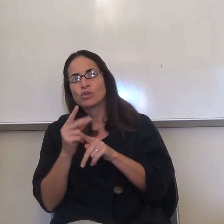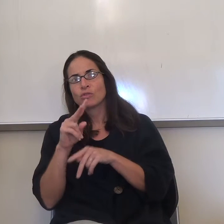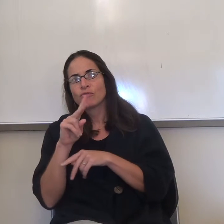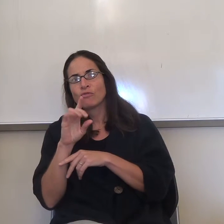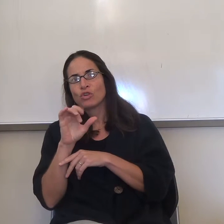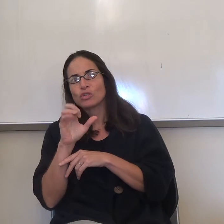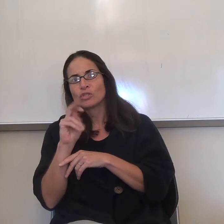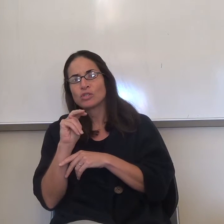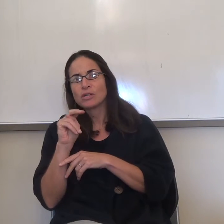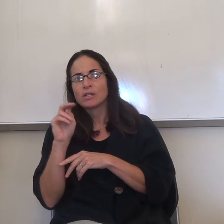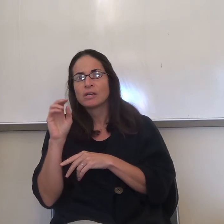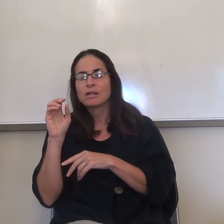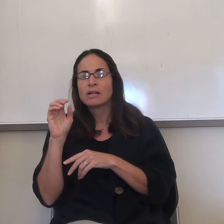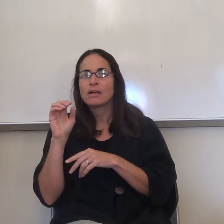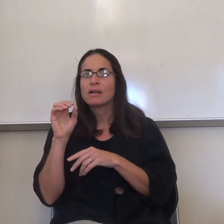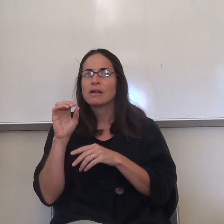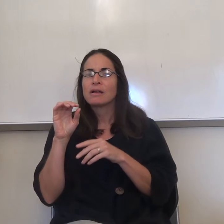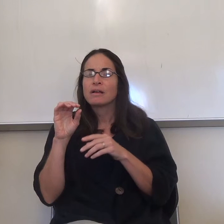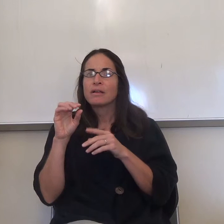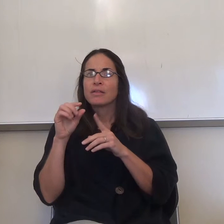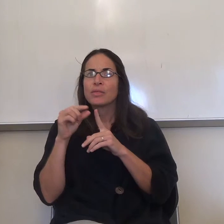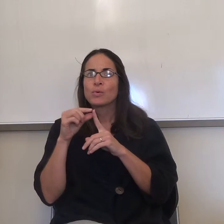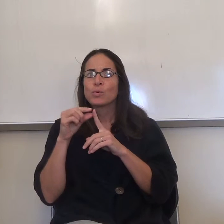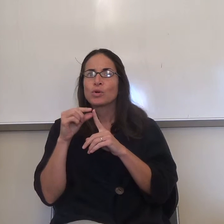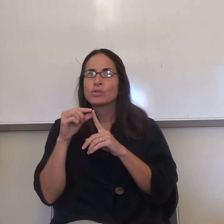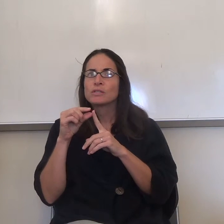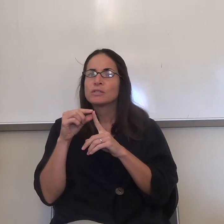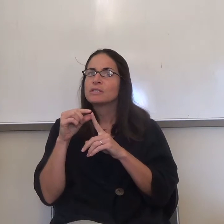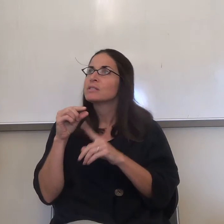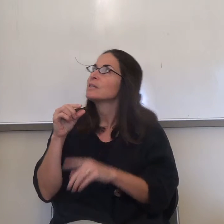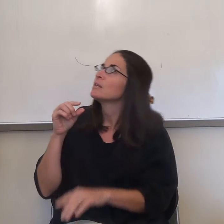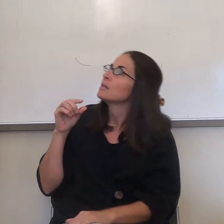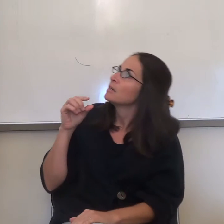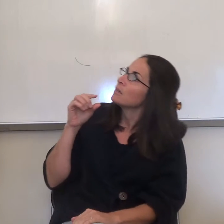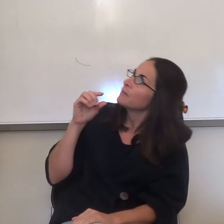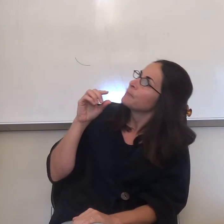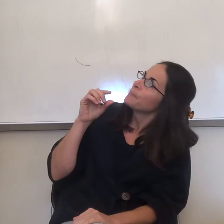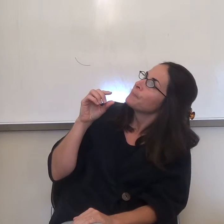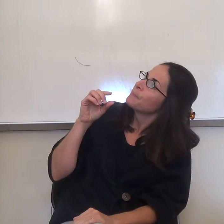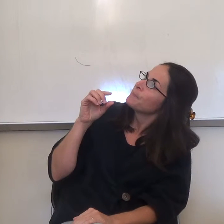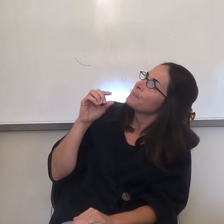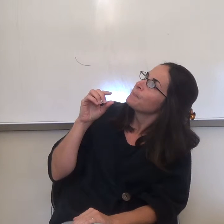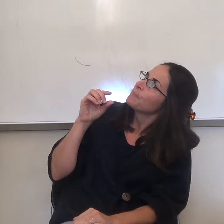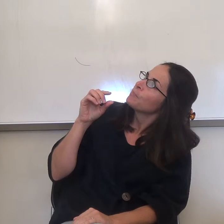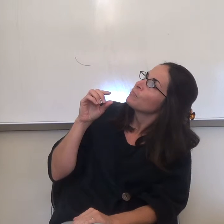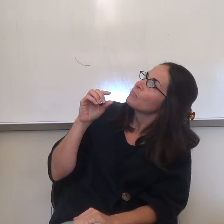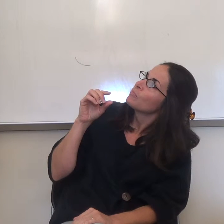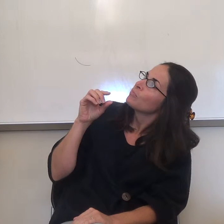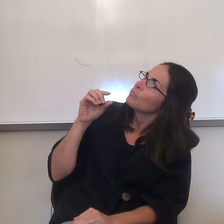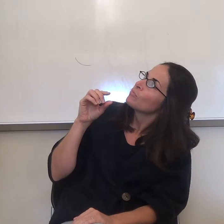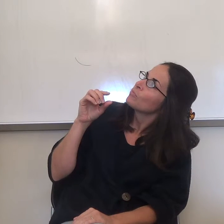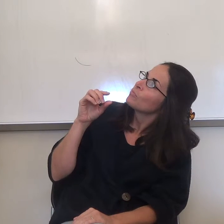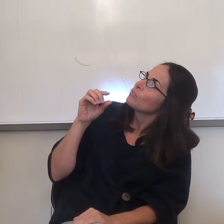phonos, I believe it's phobos Yes. and demios. yes. Phobos being the Greek word for phobia, Right,